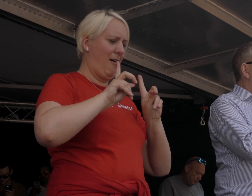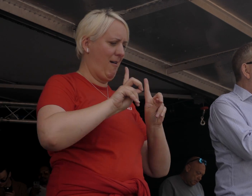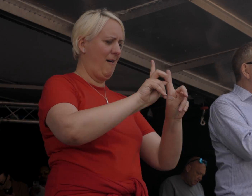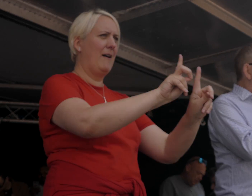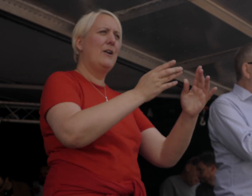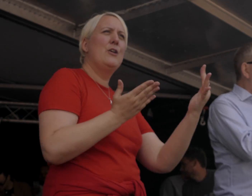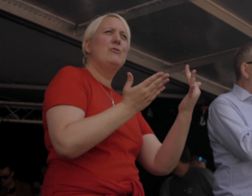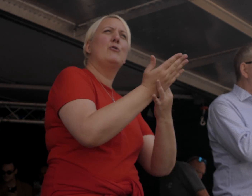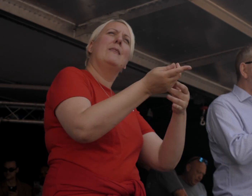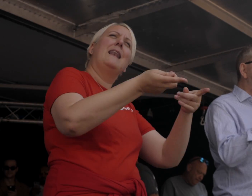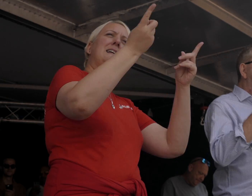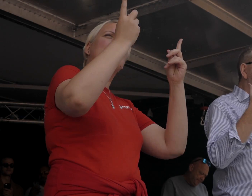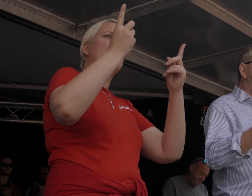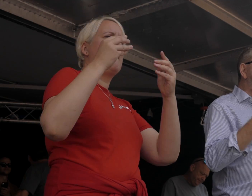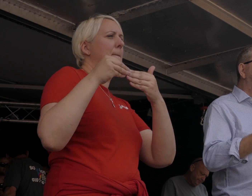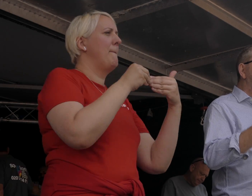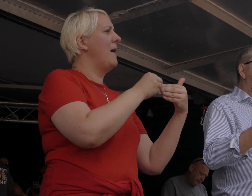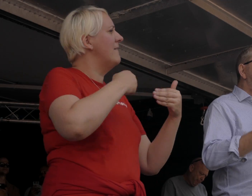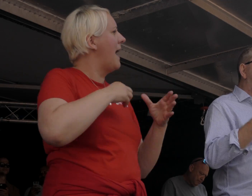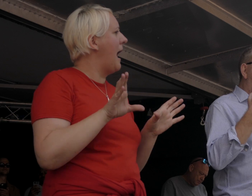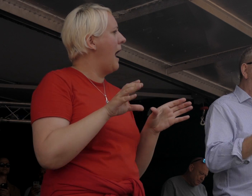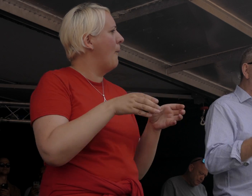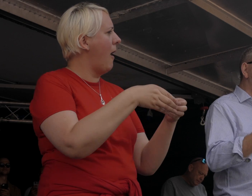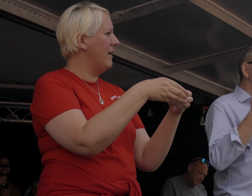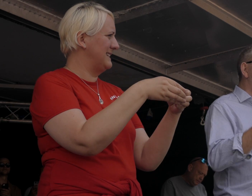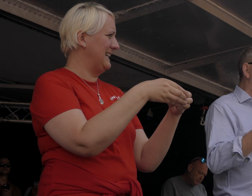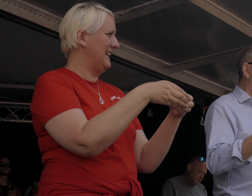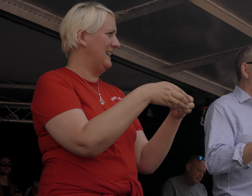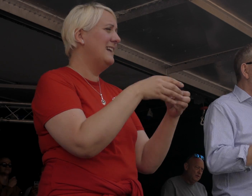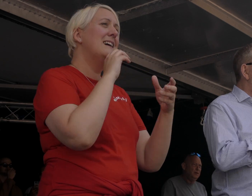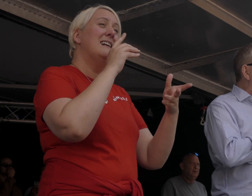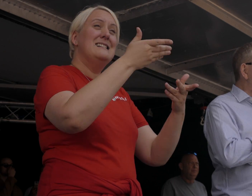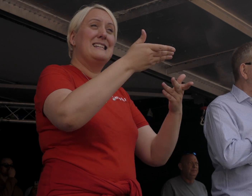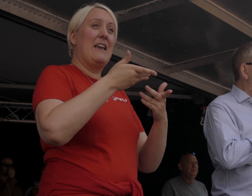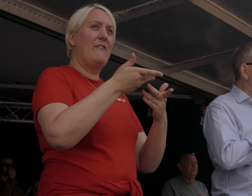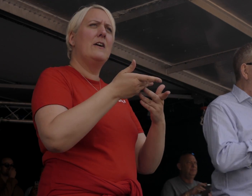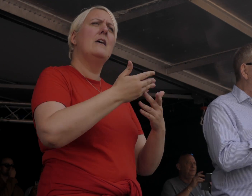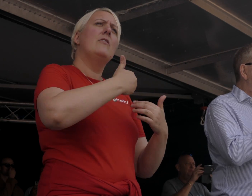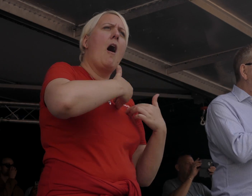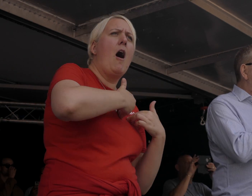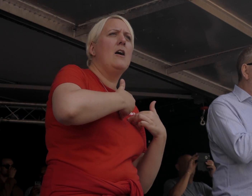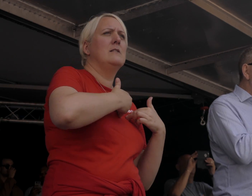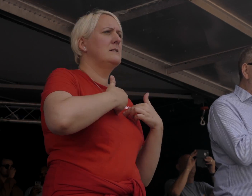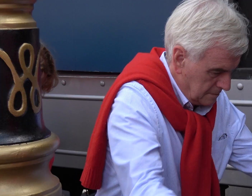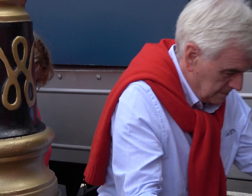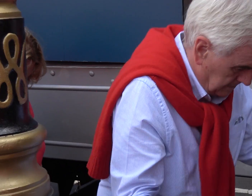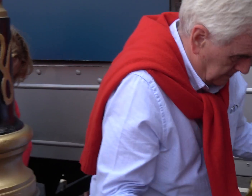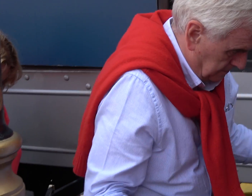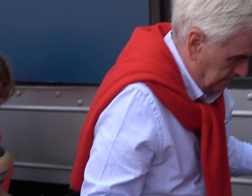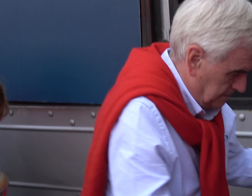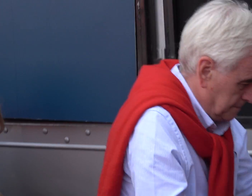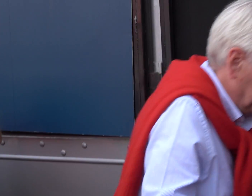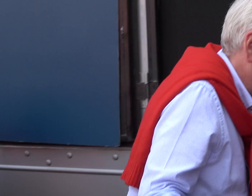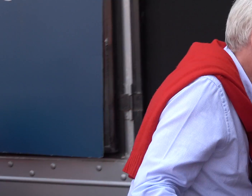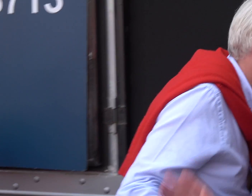leadership of our party that has given the heart and soul back to Labour. Comrades, a